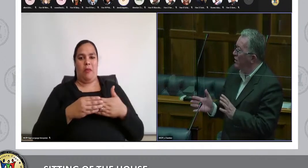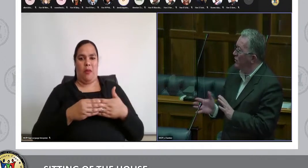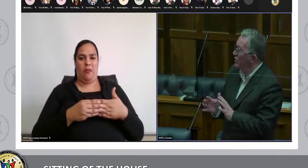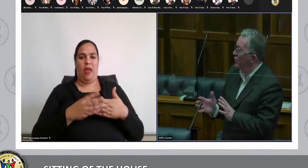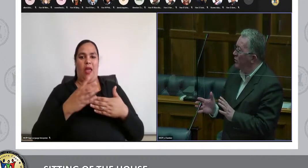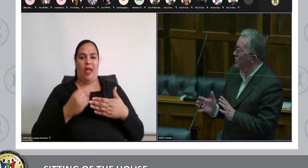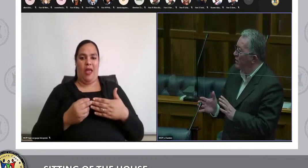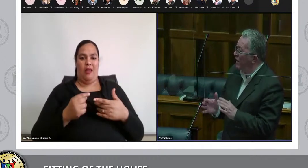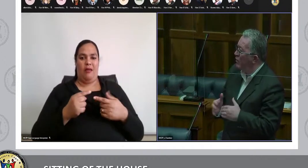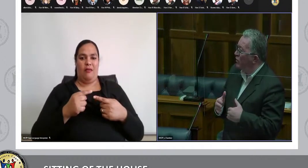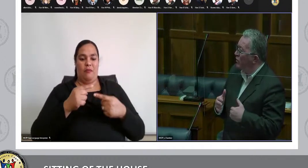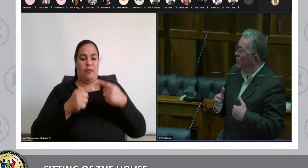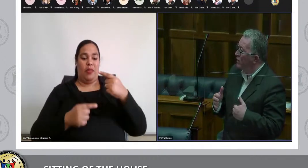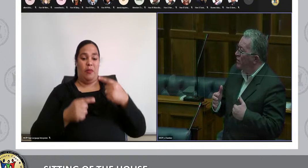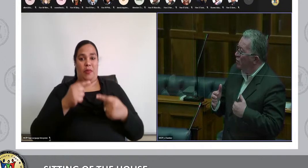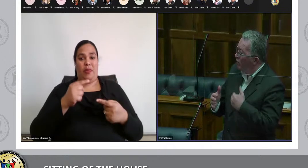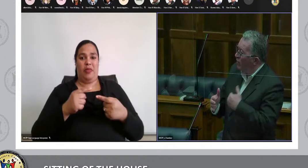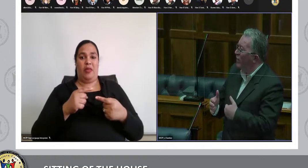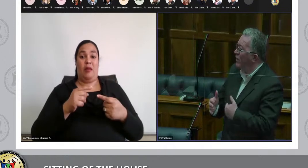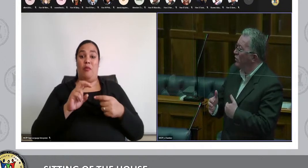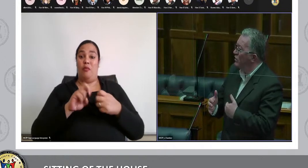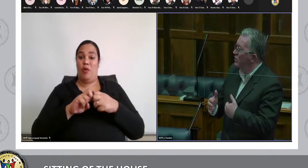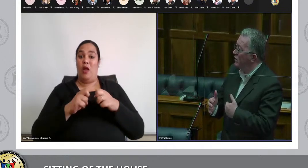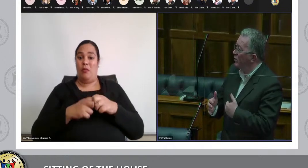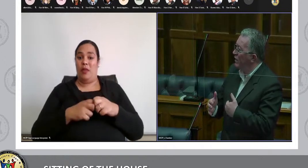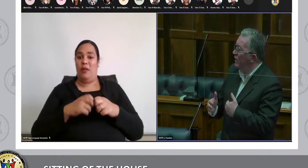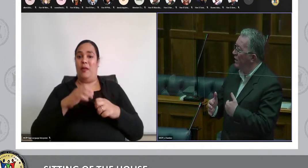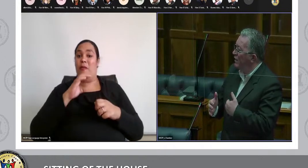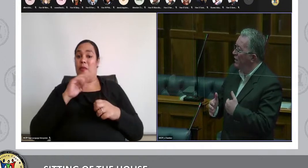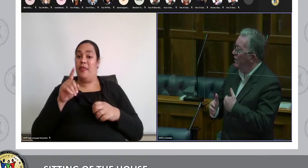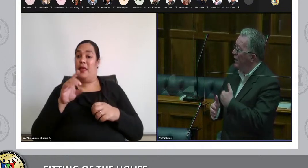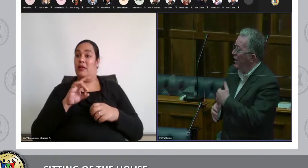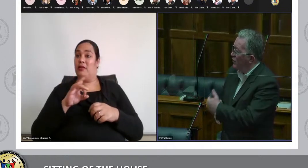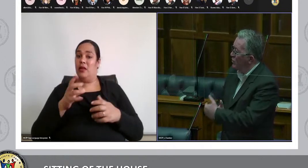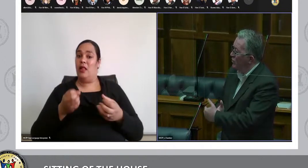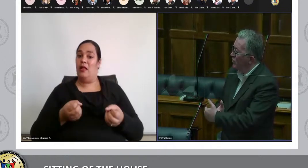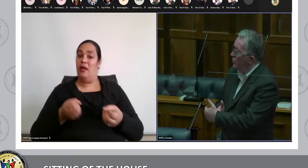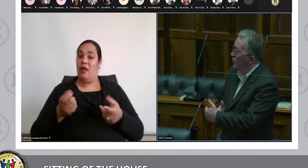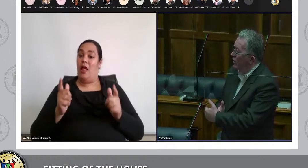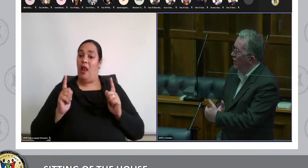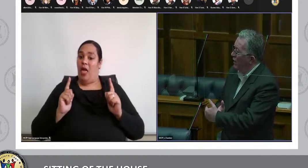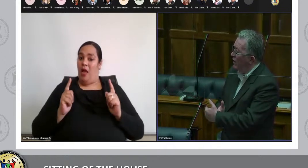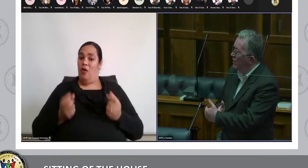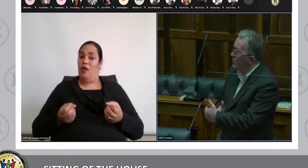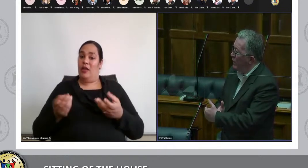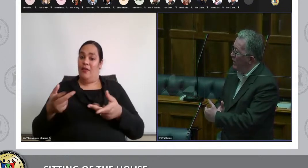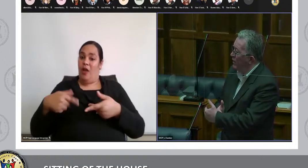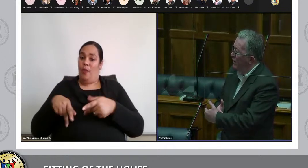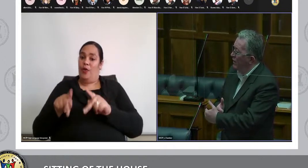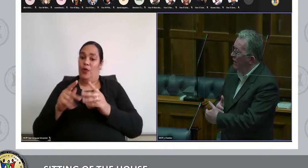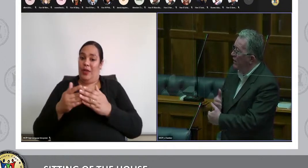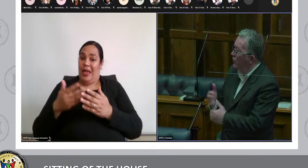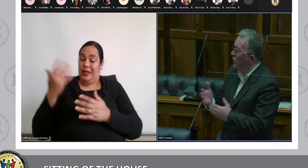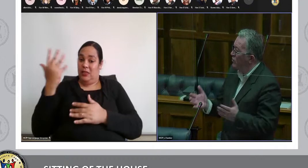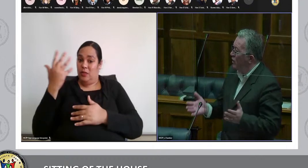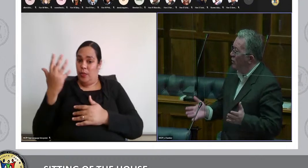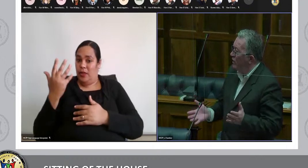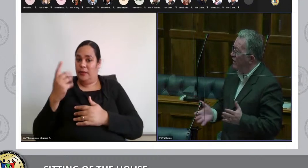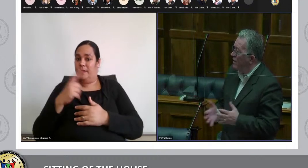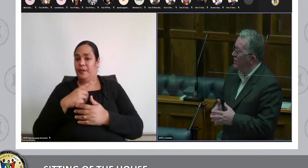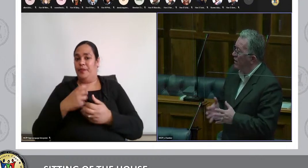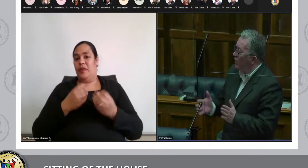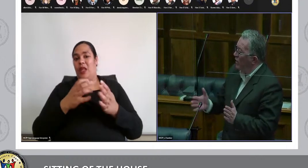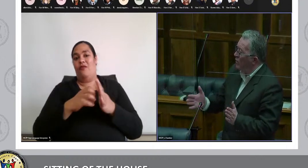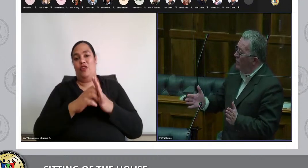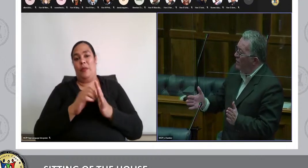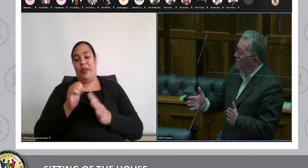had connectivity problems. In other words, whether they would still be allowed to speak. I'll give you the example